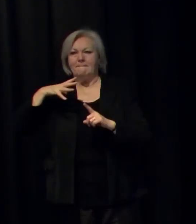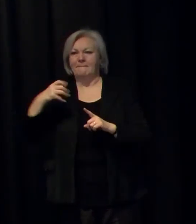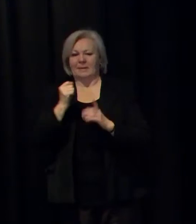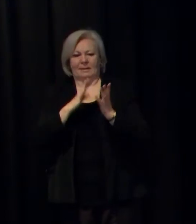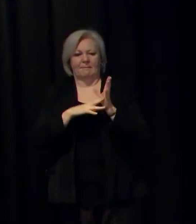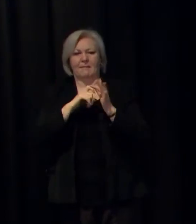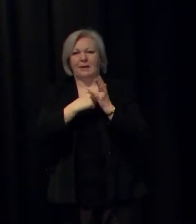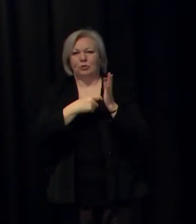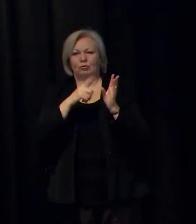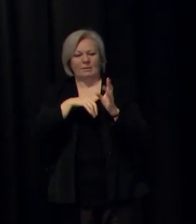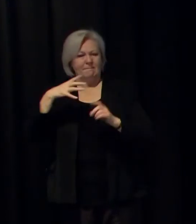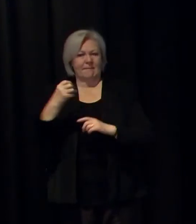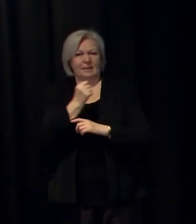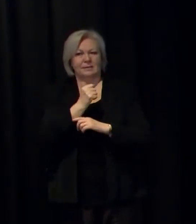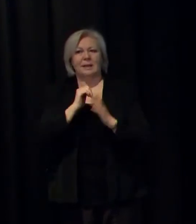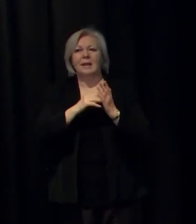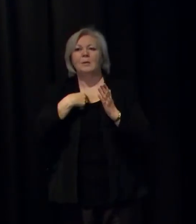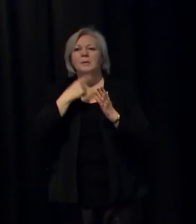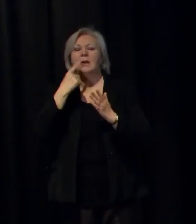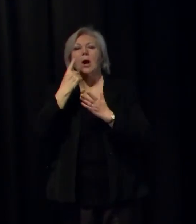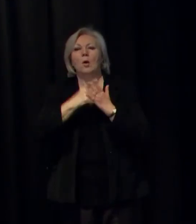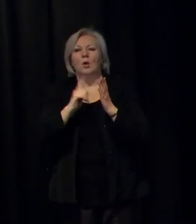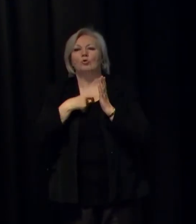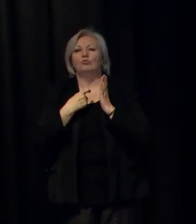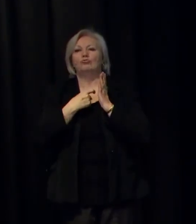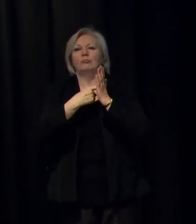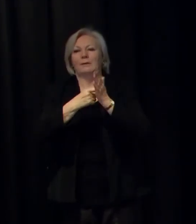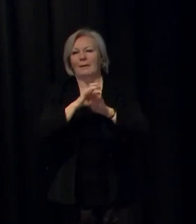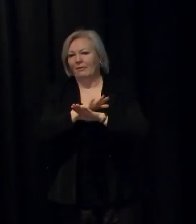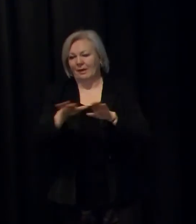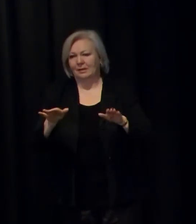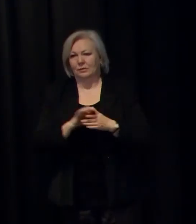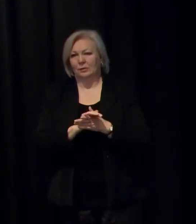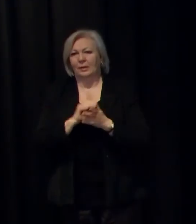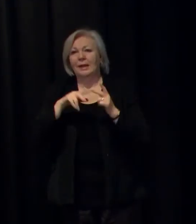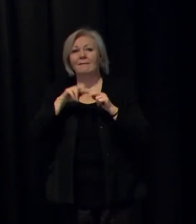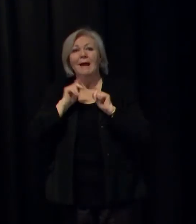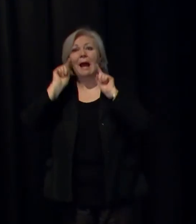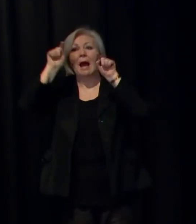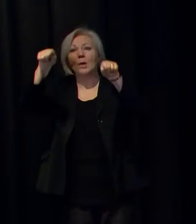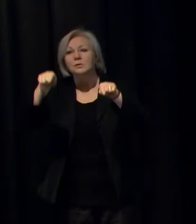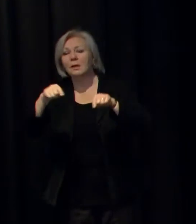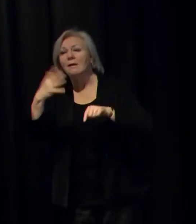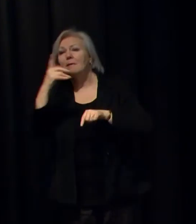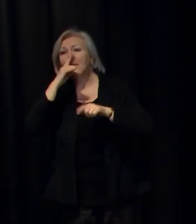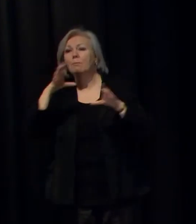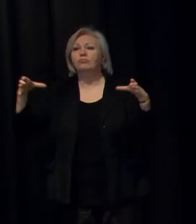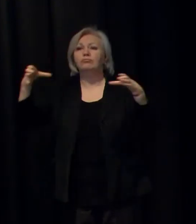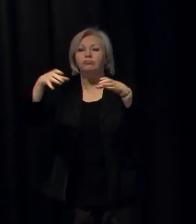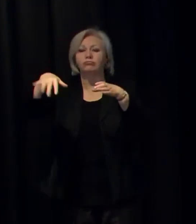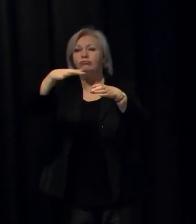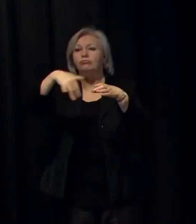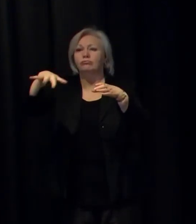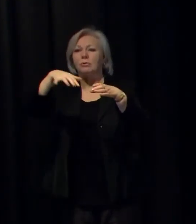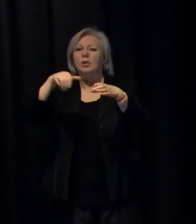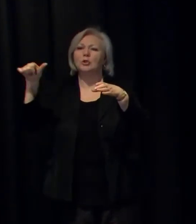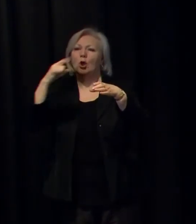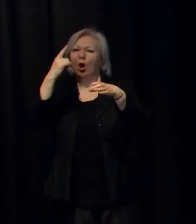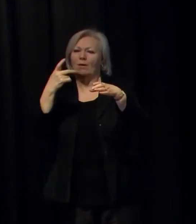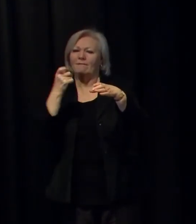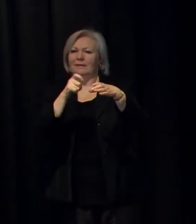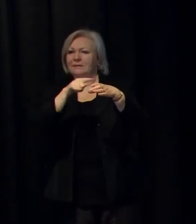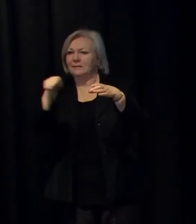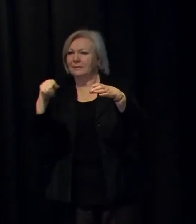threshold. It is now highly recommended that a gathering of 15 people outside should only be those people who are vaccinated. It